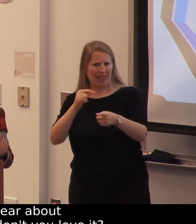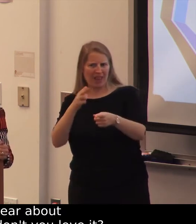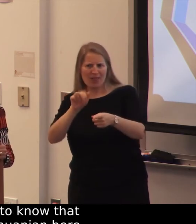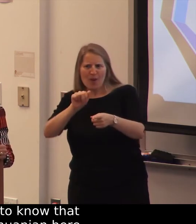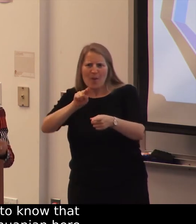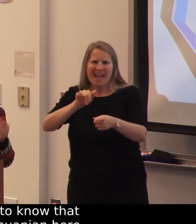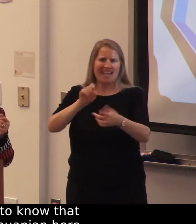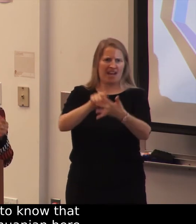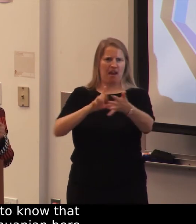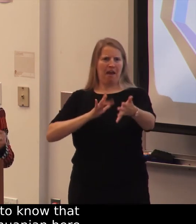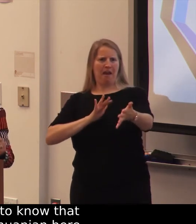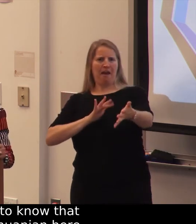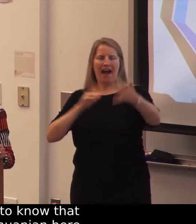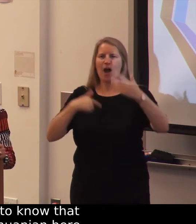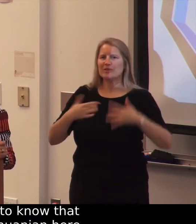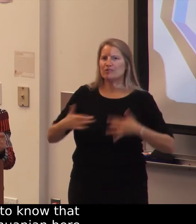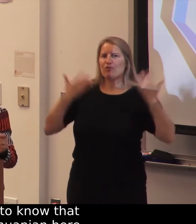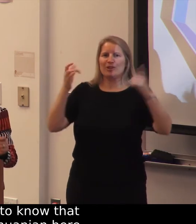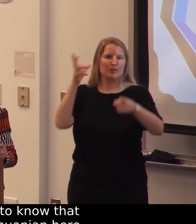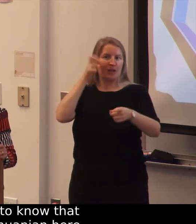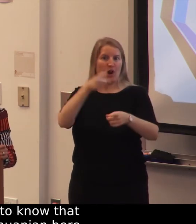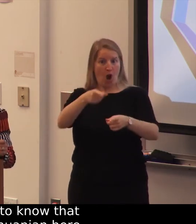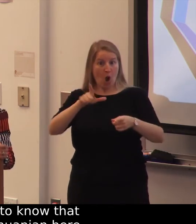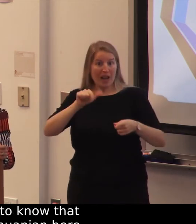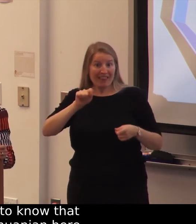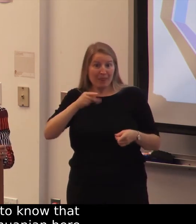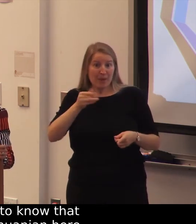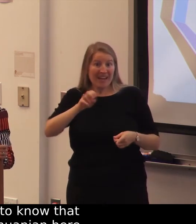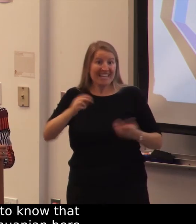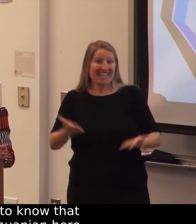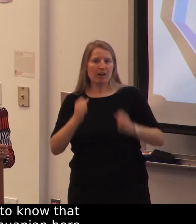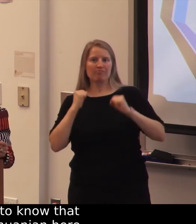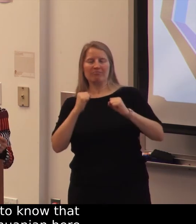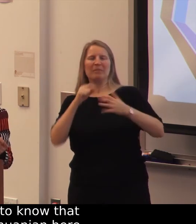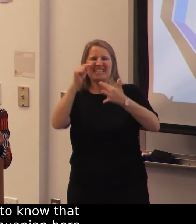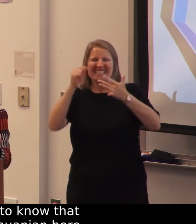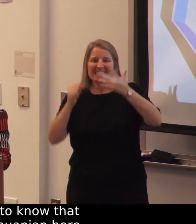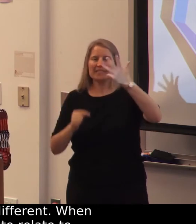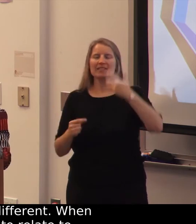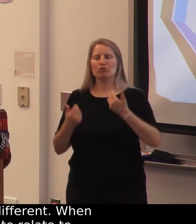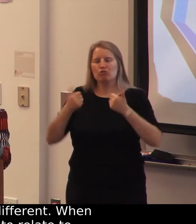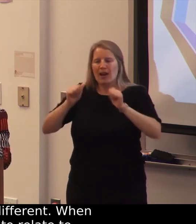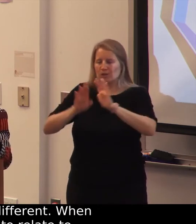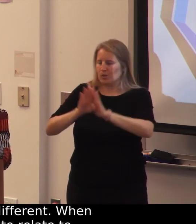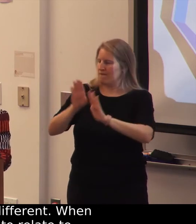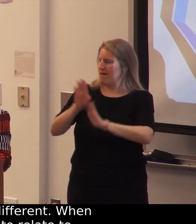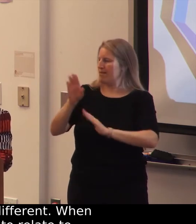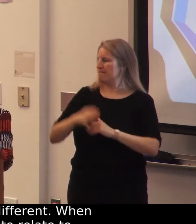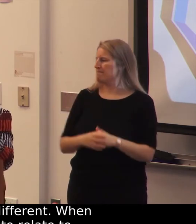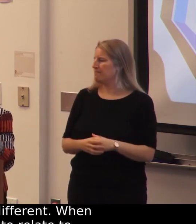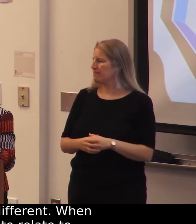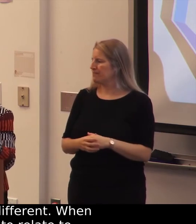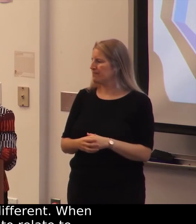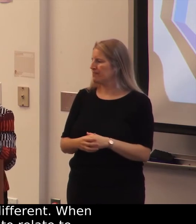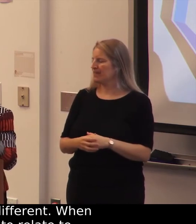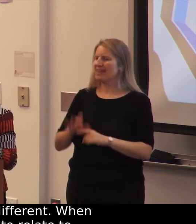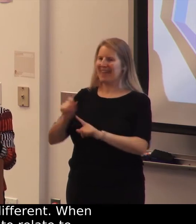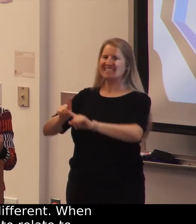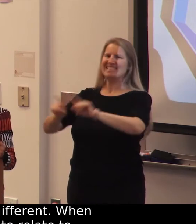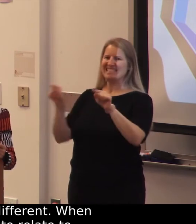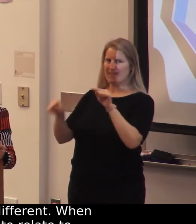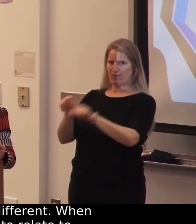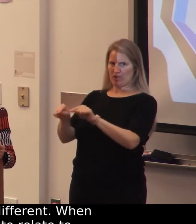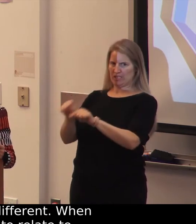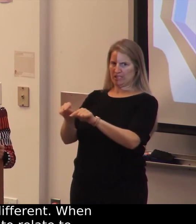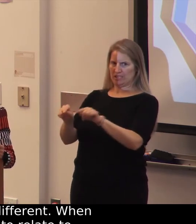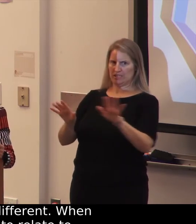love it? Right? I was so delighted to know that we had Lithuanian here. So we know that these efforts are different. So when we want to